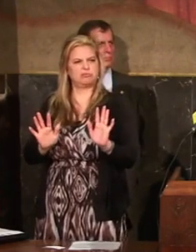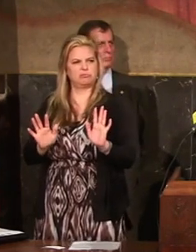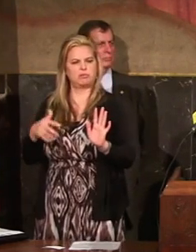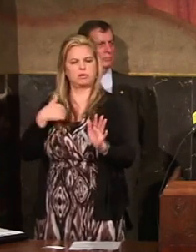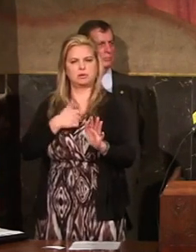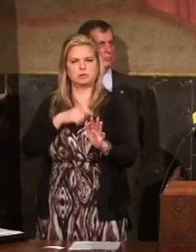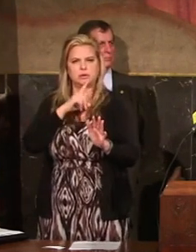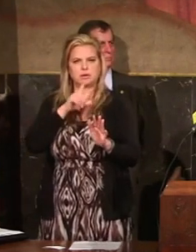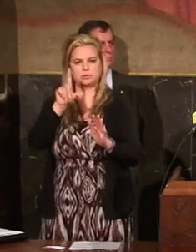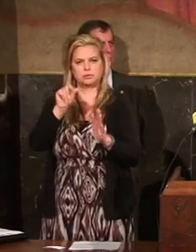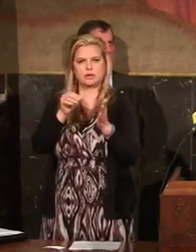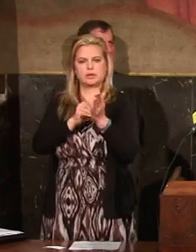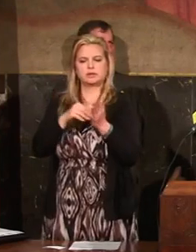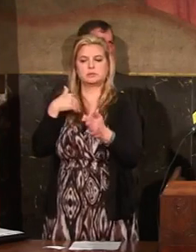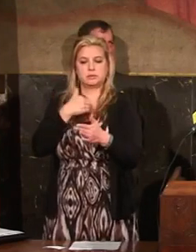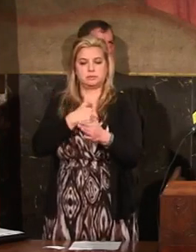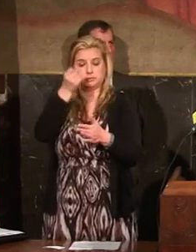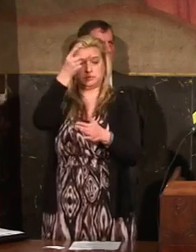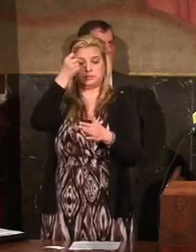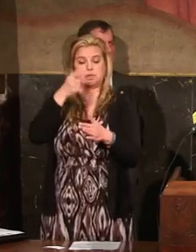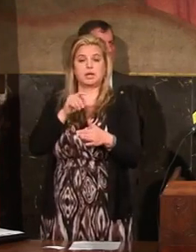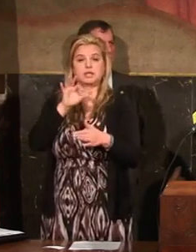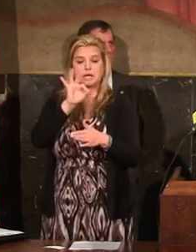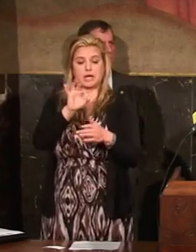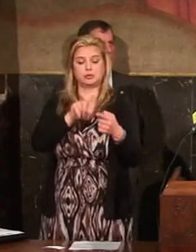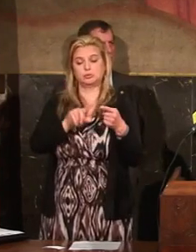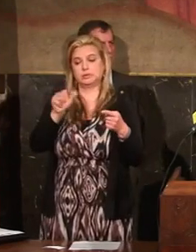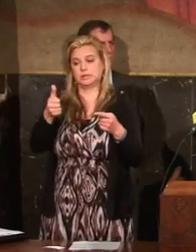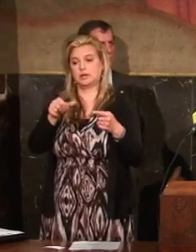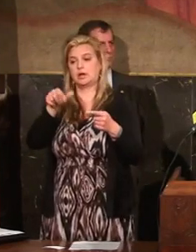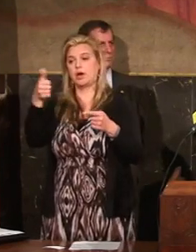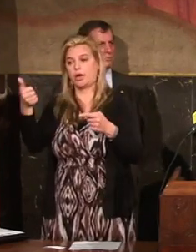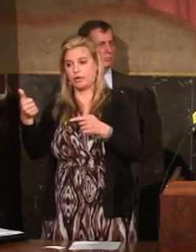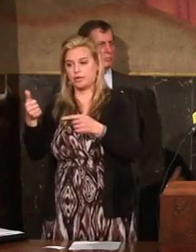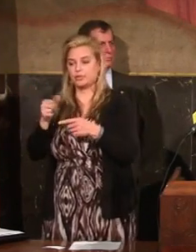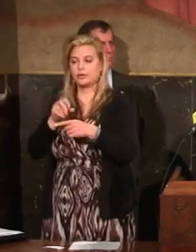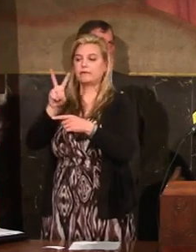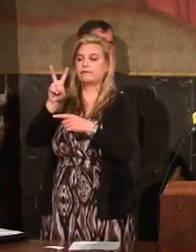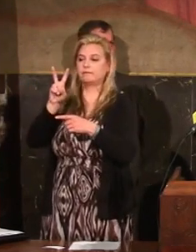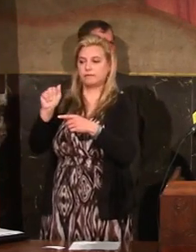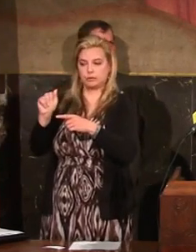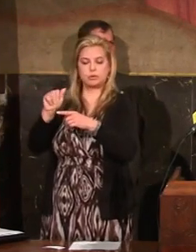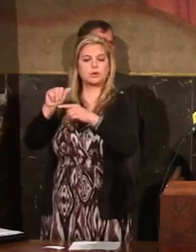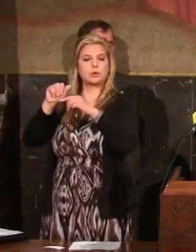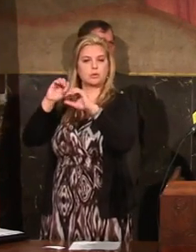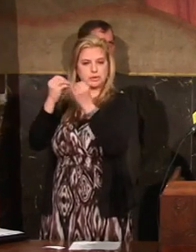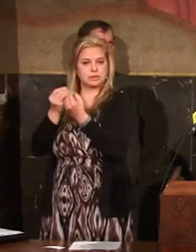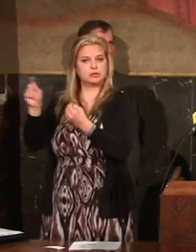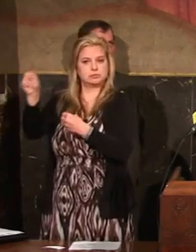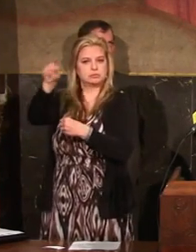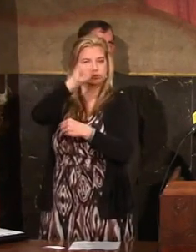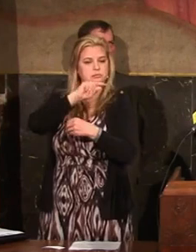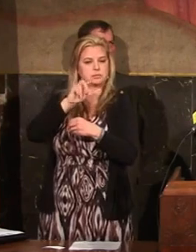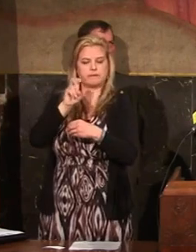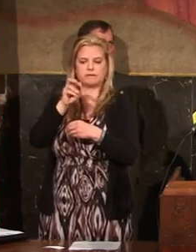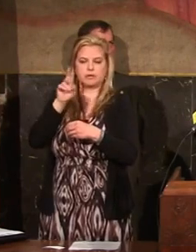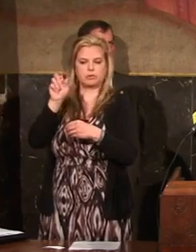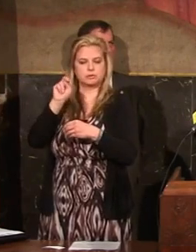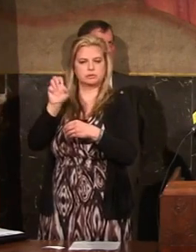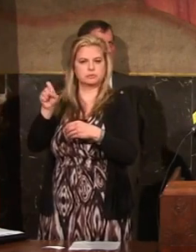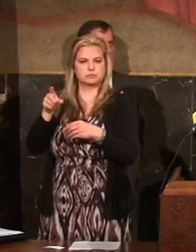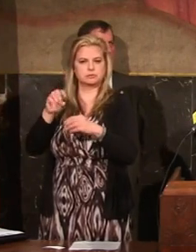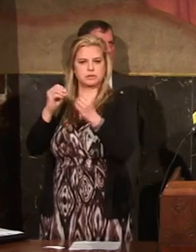are 20,000 members. However, there are 9 to 10 other major veteran organizations. Altogether, we make